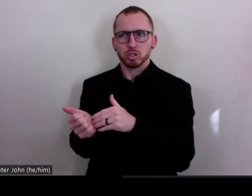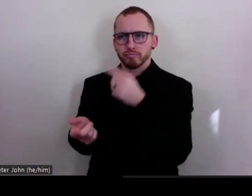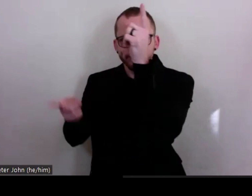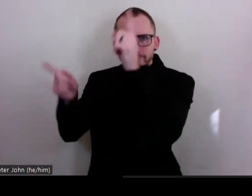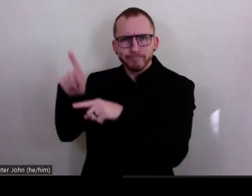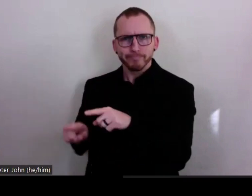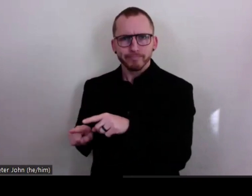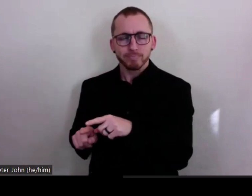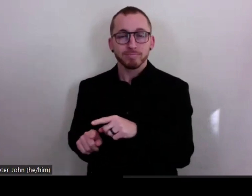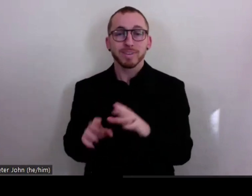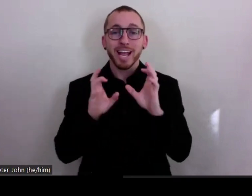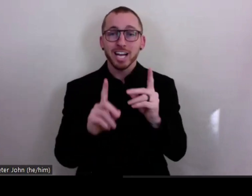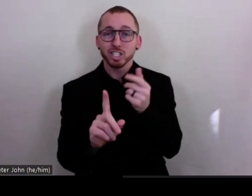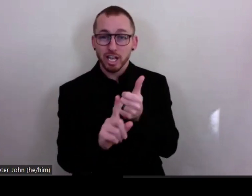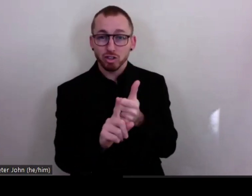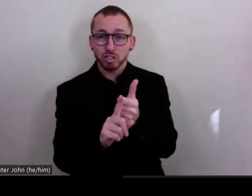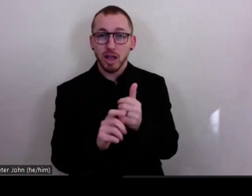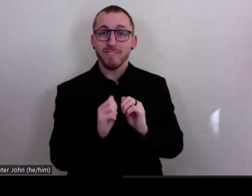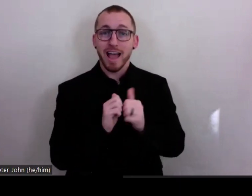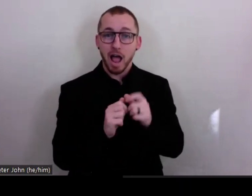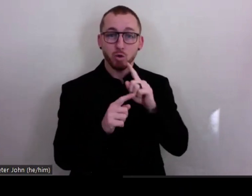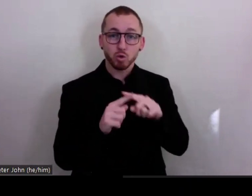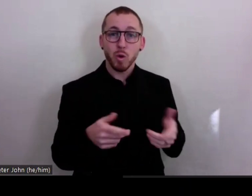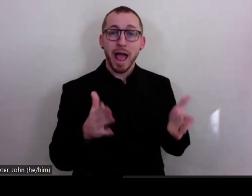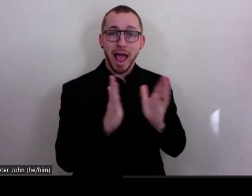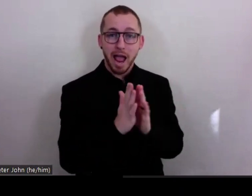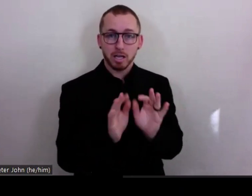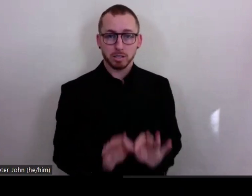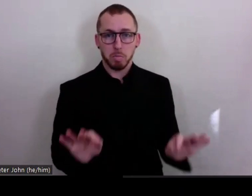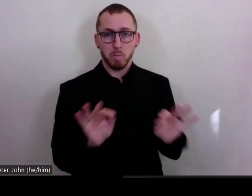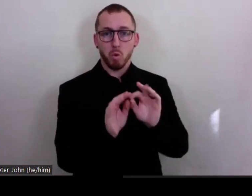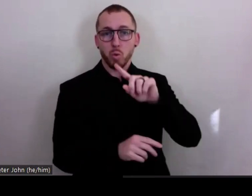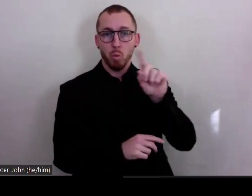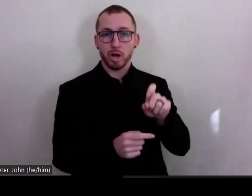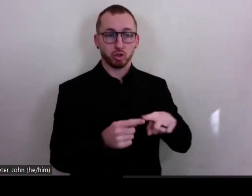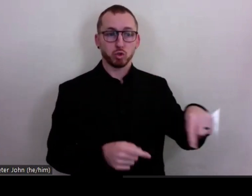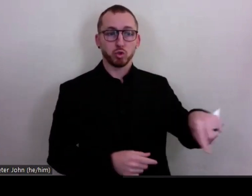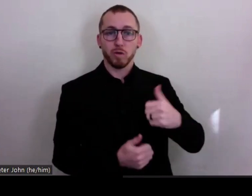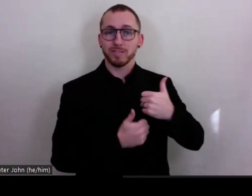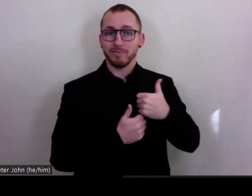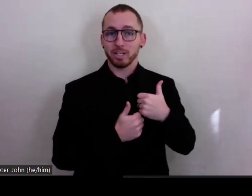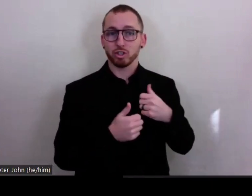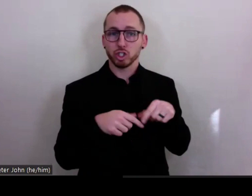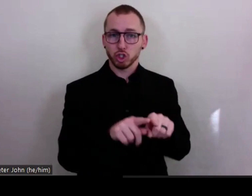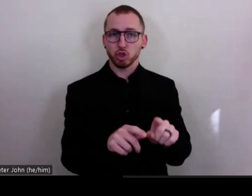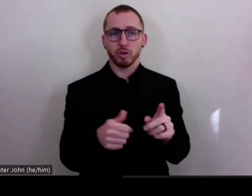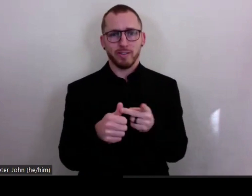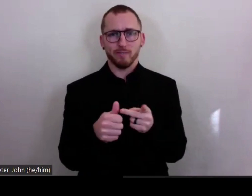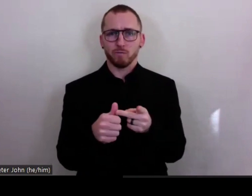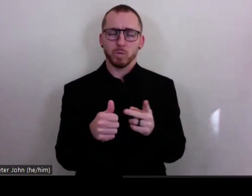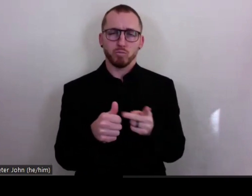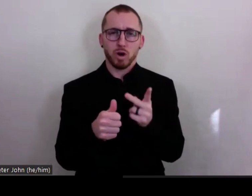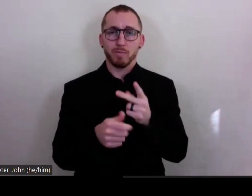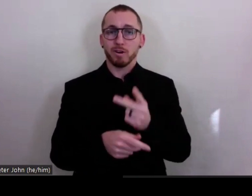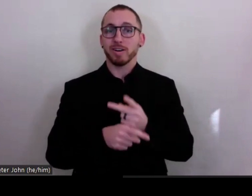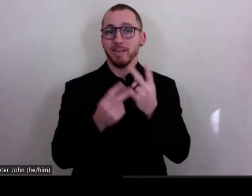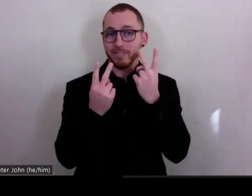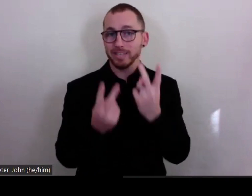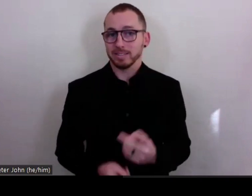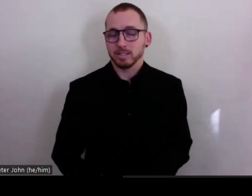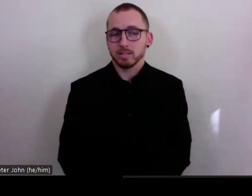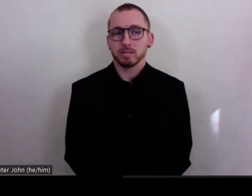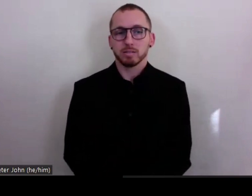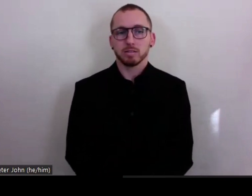educate yourself in how to ask the very important questions to our veterans during their primary care appointments.